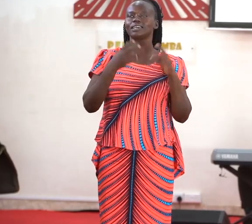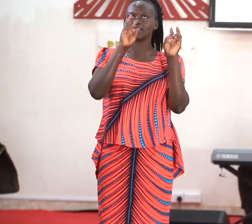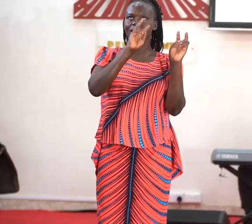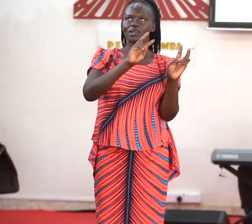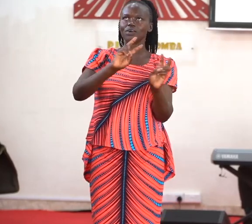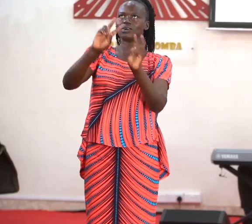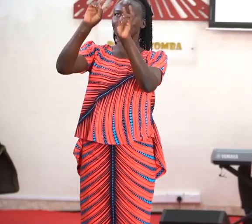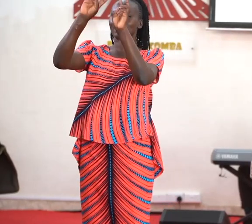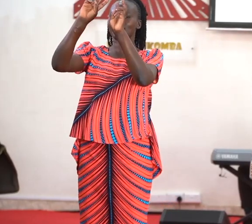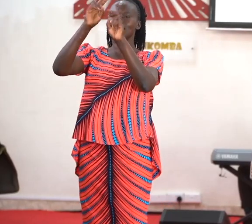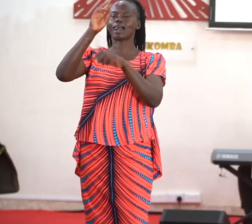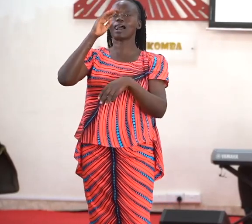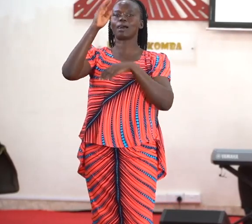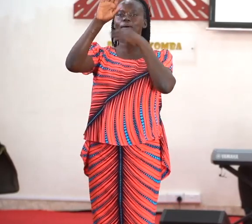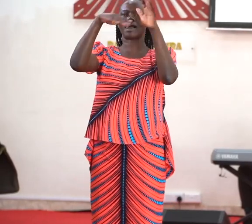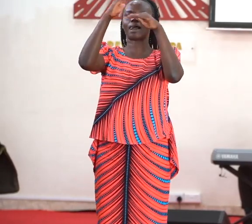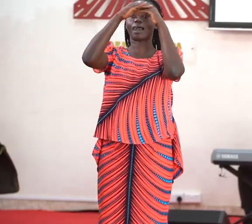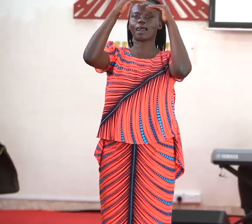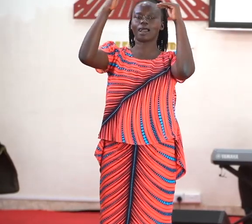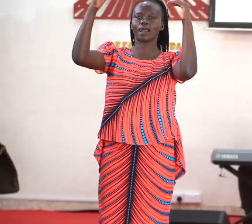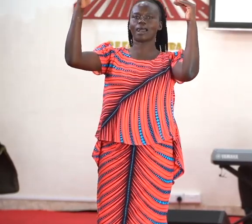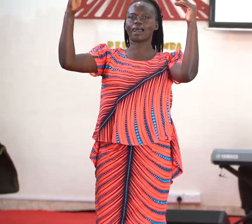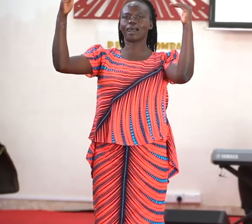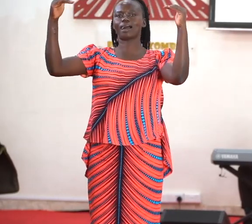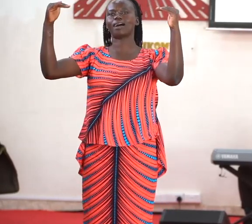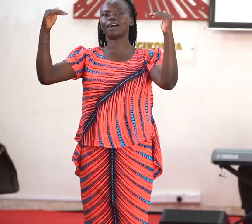waiting, looking